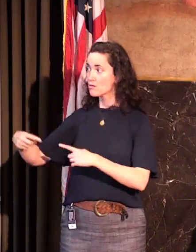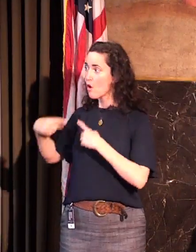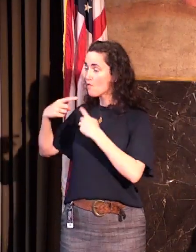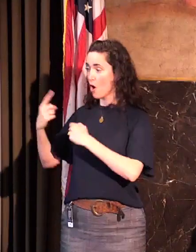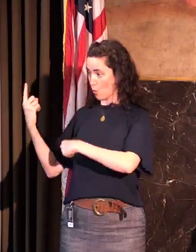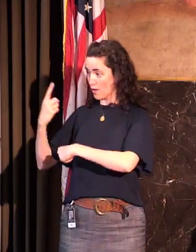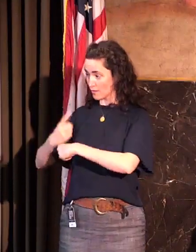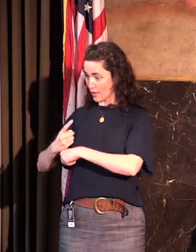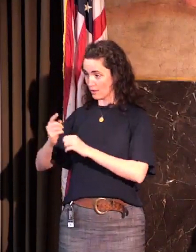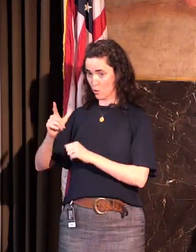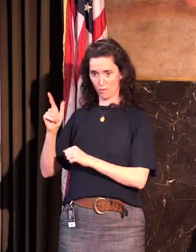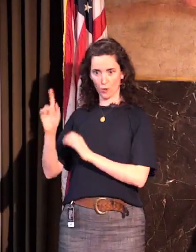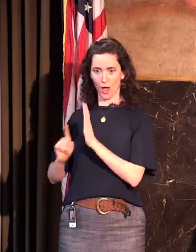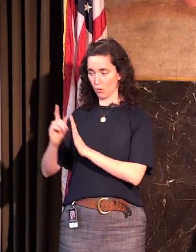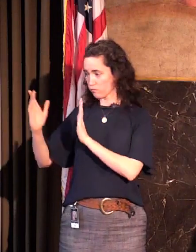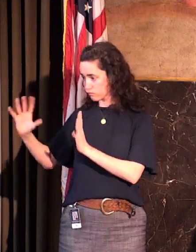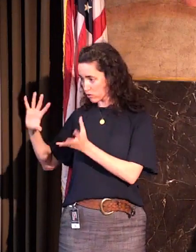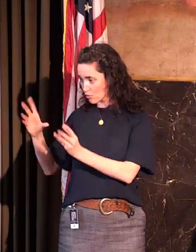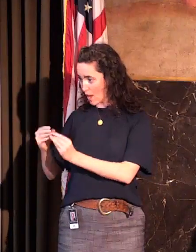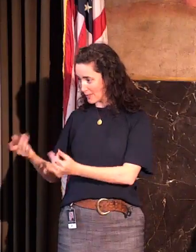a 24-hour report.